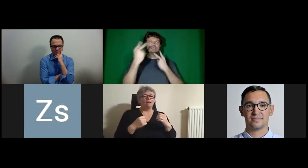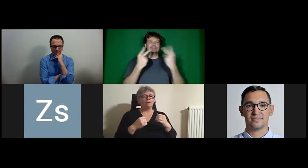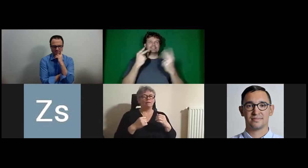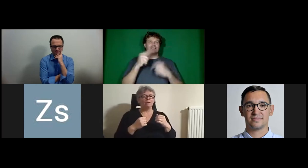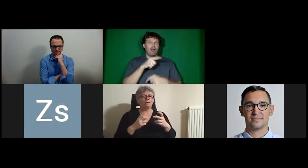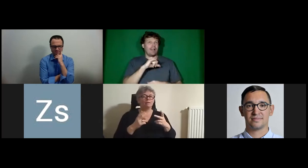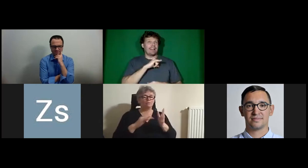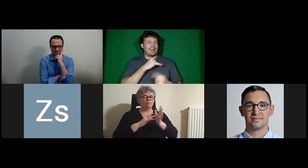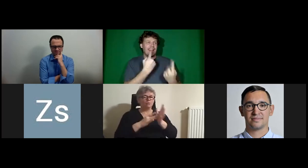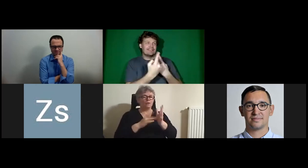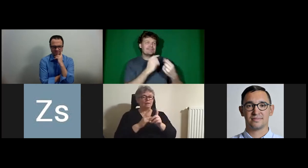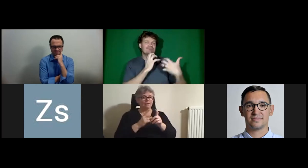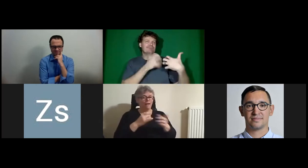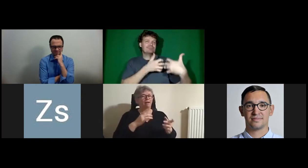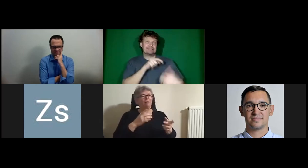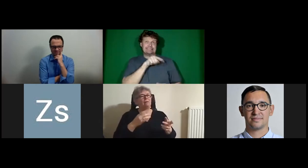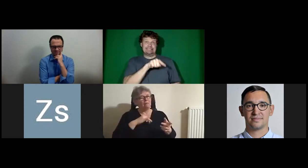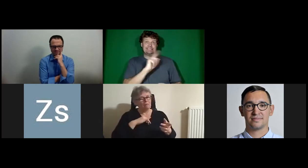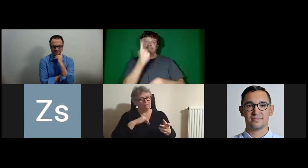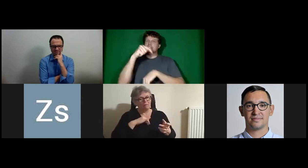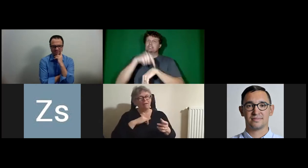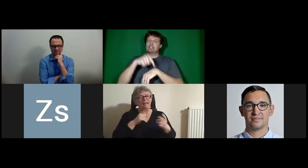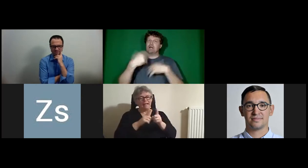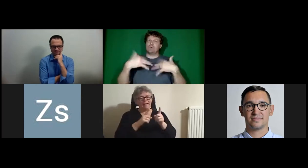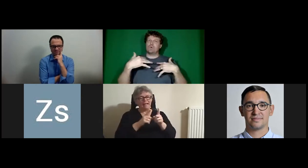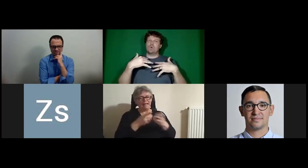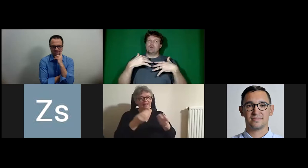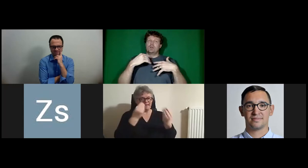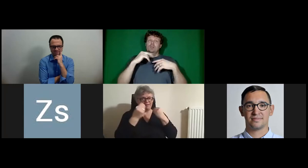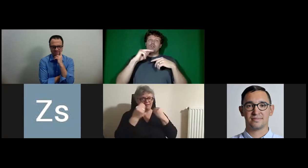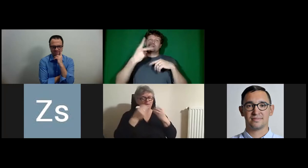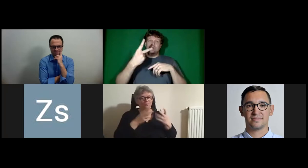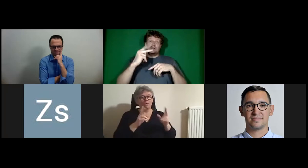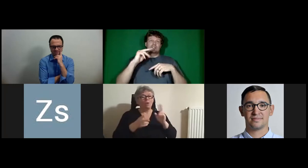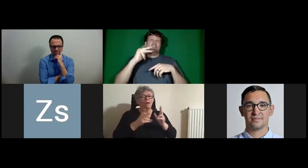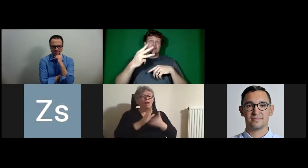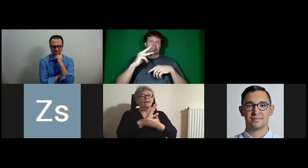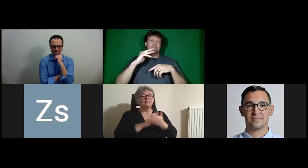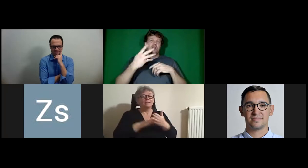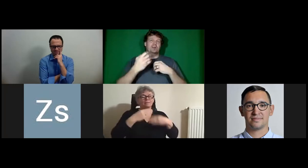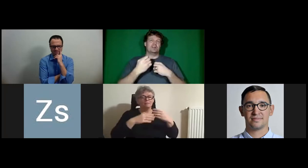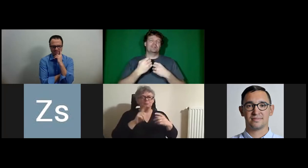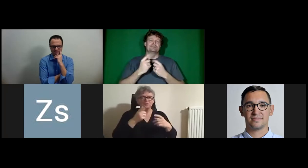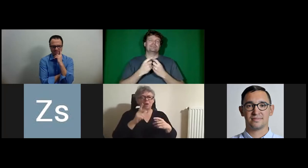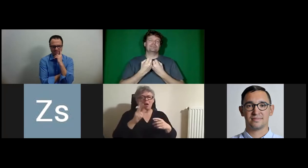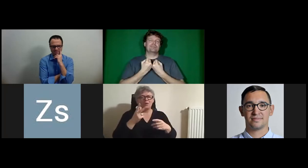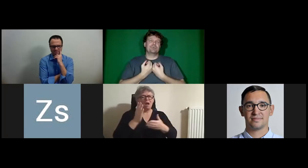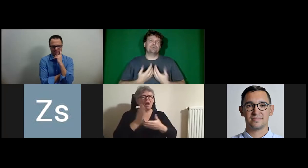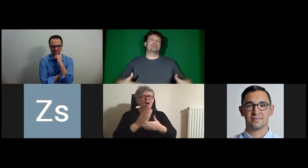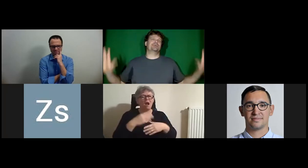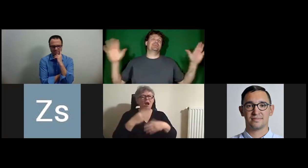or a grimace. So she did all, we created all these visual cues for her to be able to, like I said,